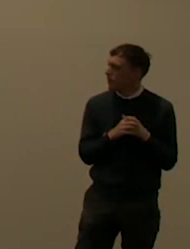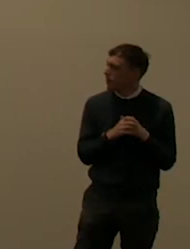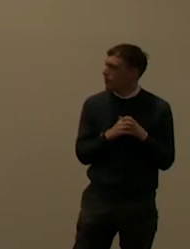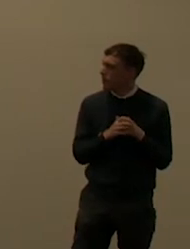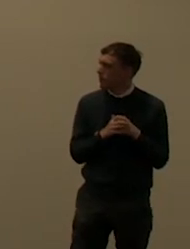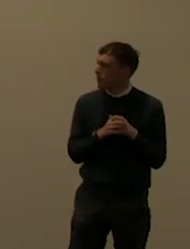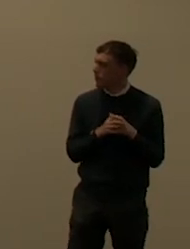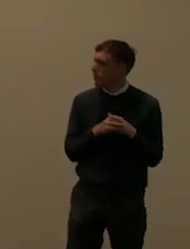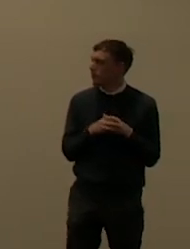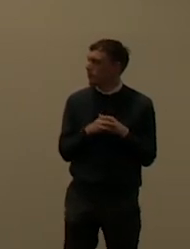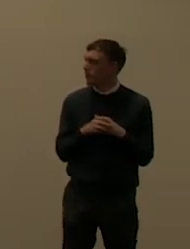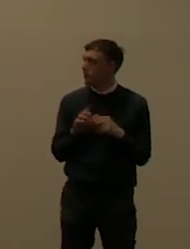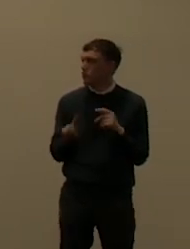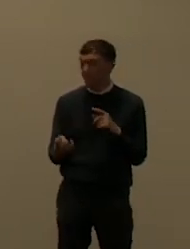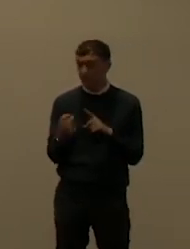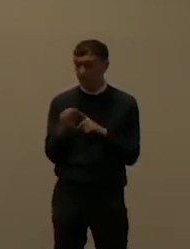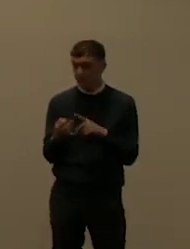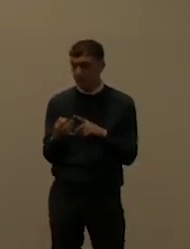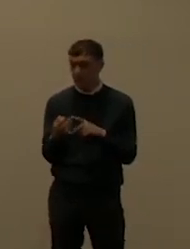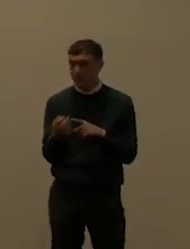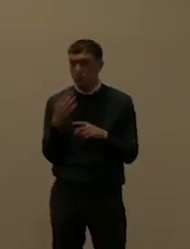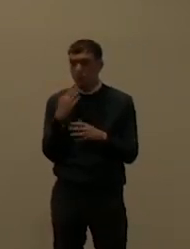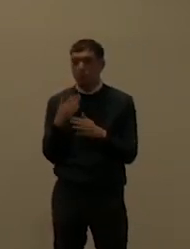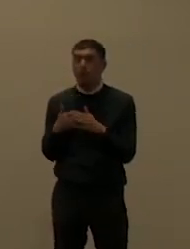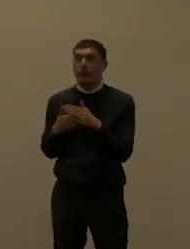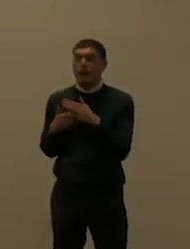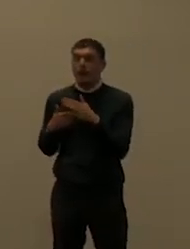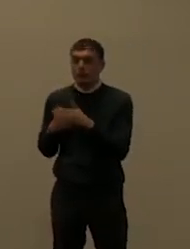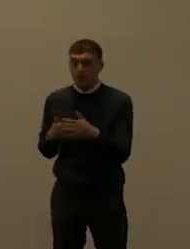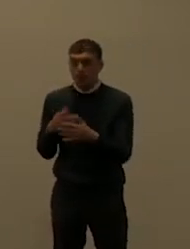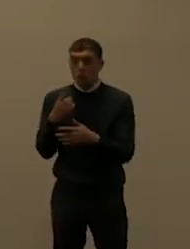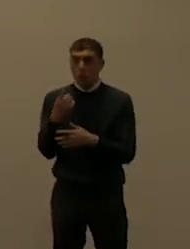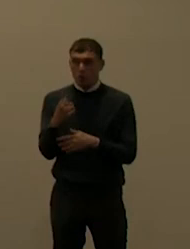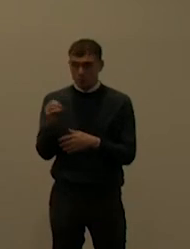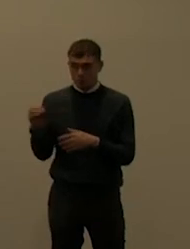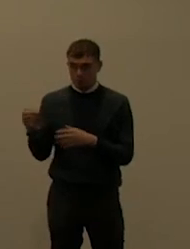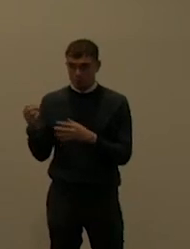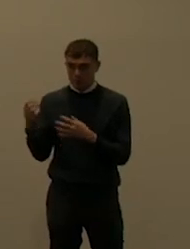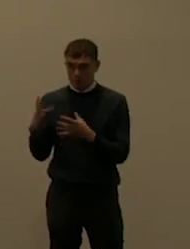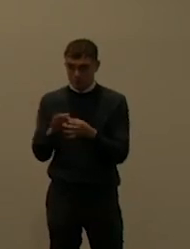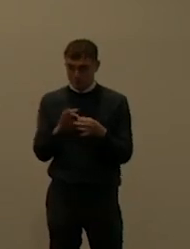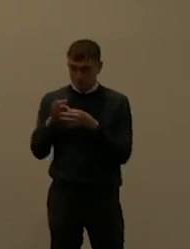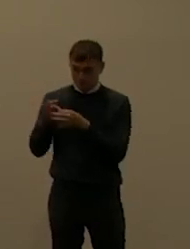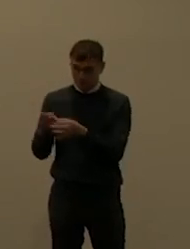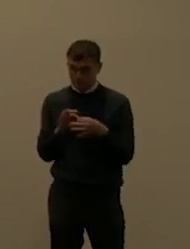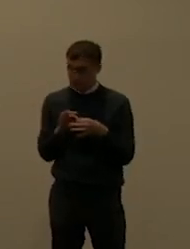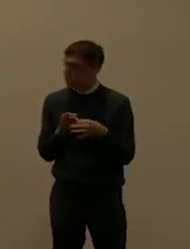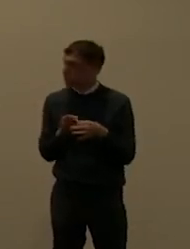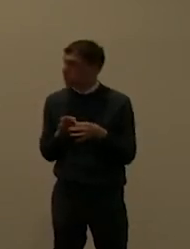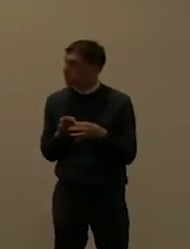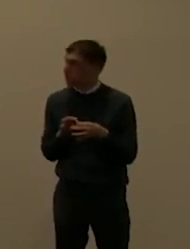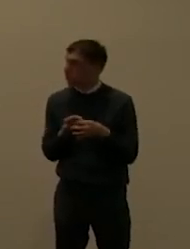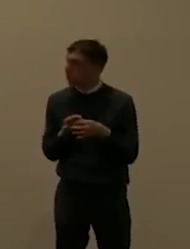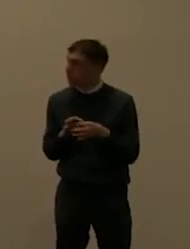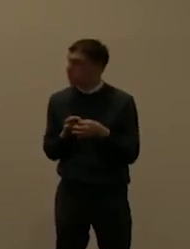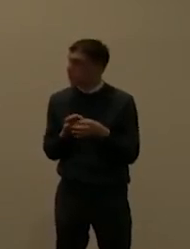the first point here is when you reach the limitation from 100 connection, you can choose, for example,